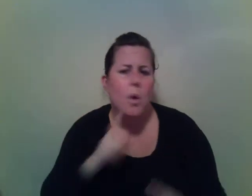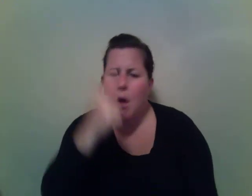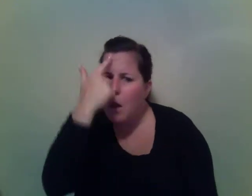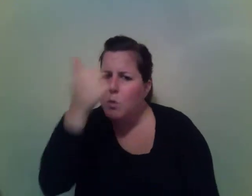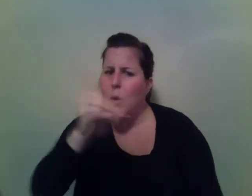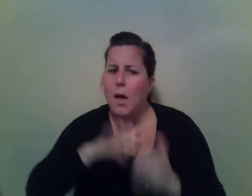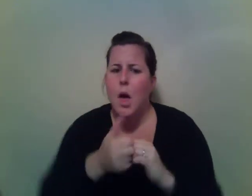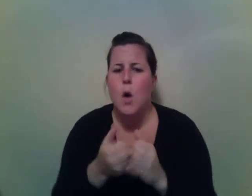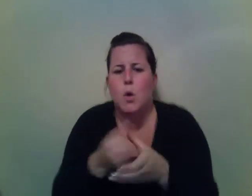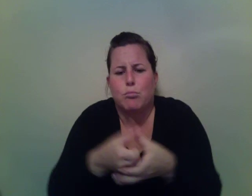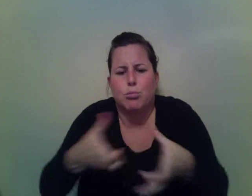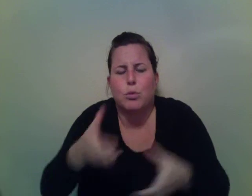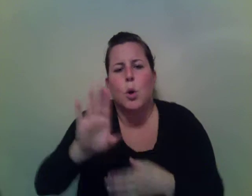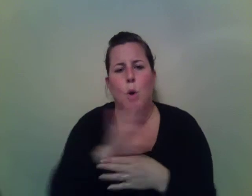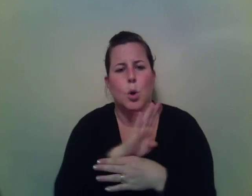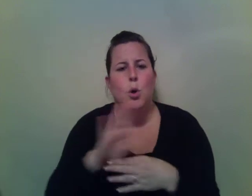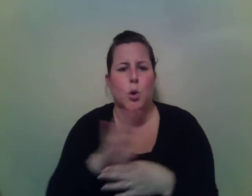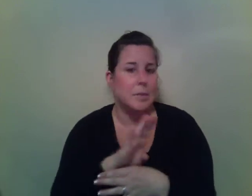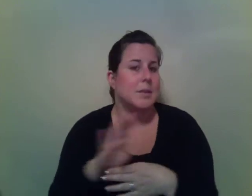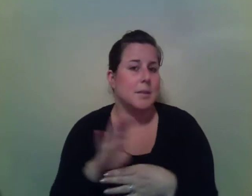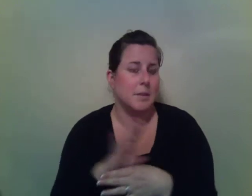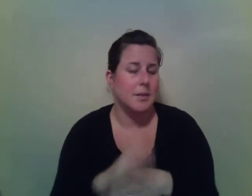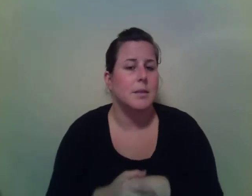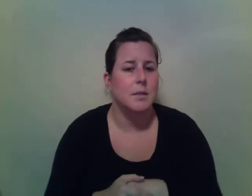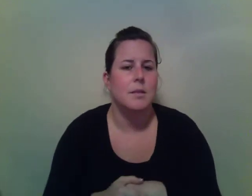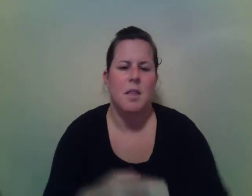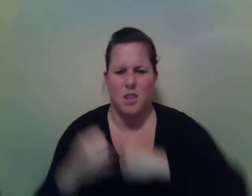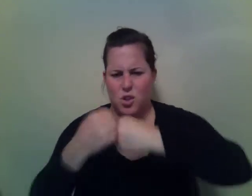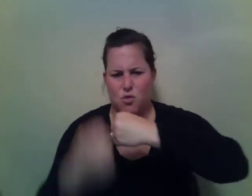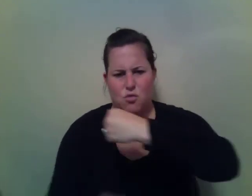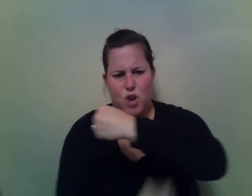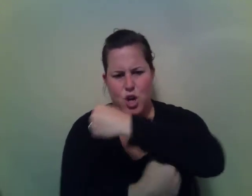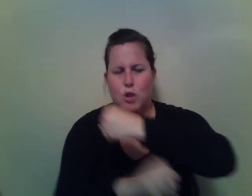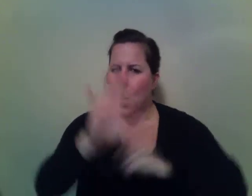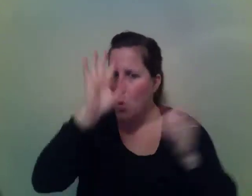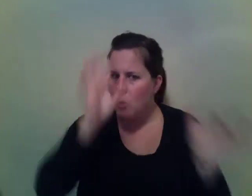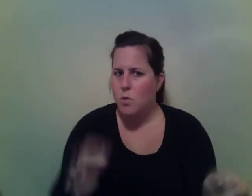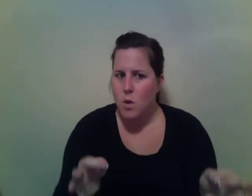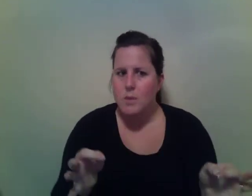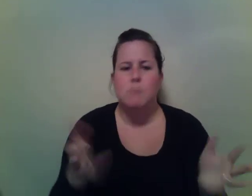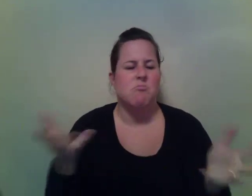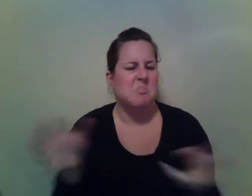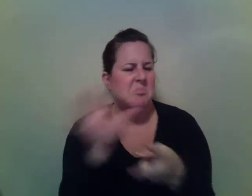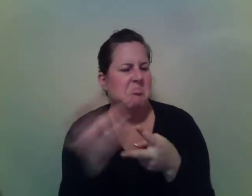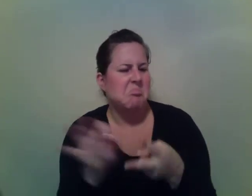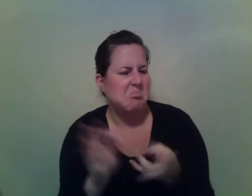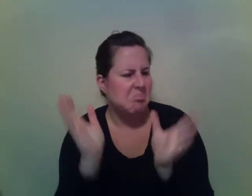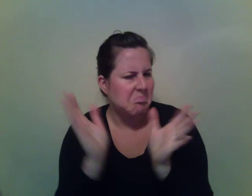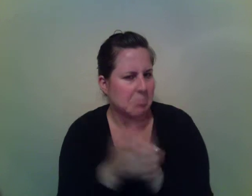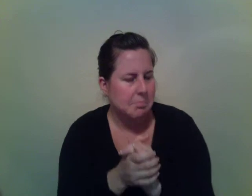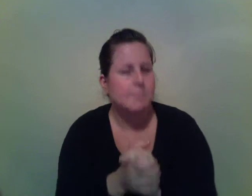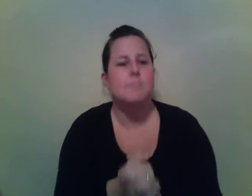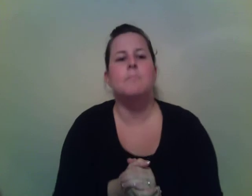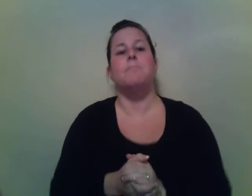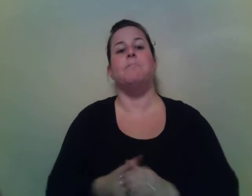on how you want to structure your business and your downline. Now, communicating with your downline is